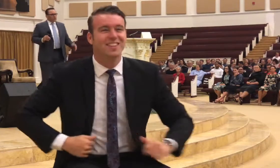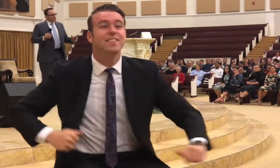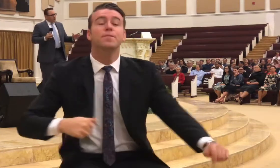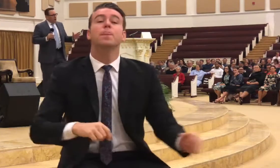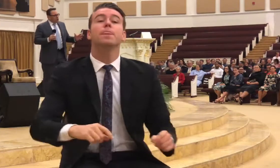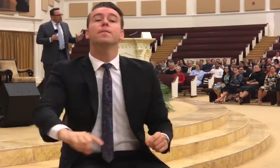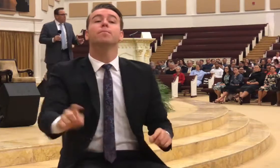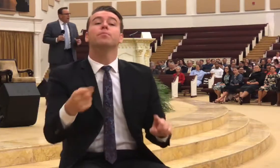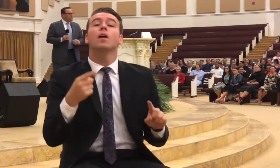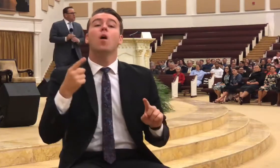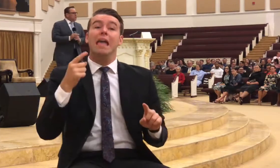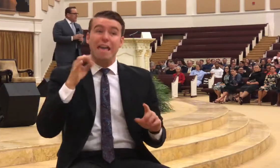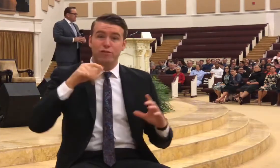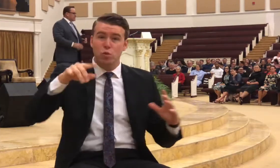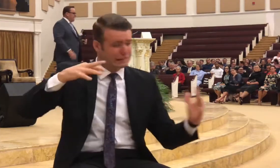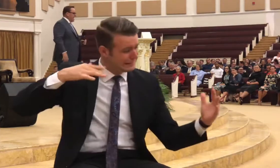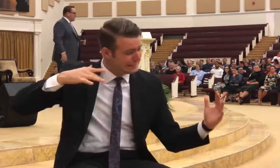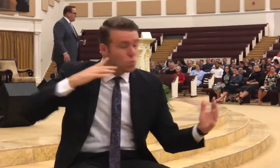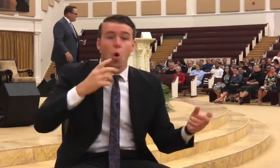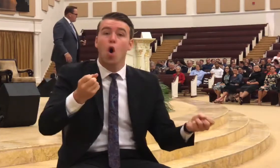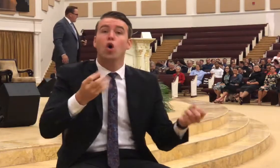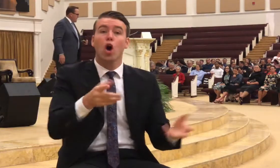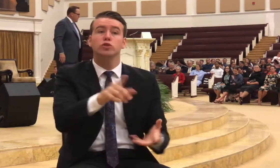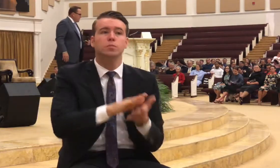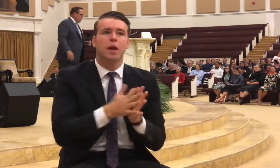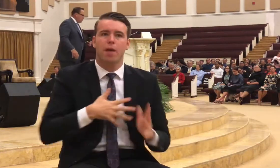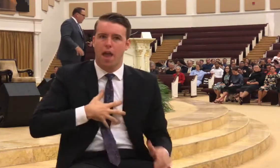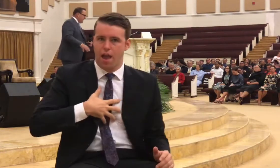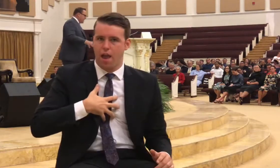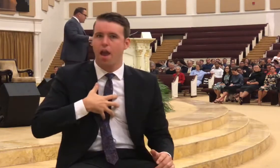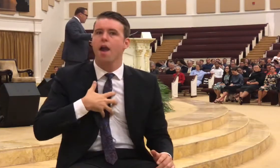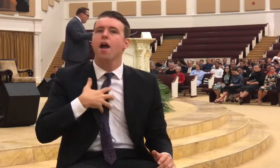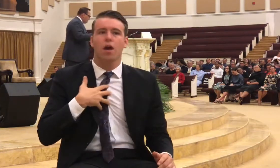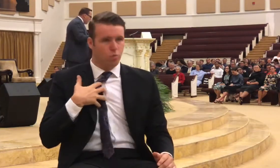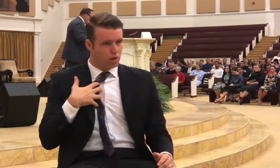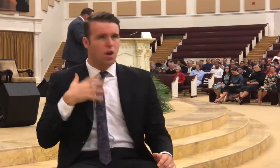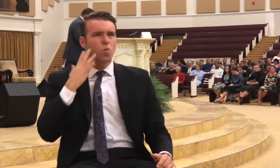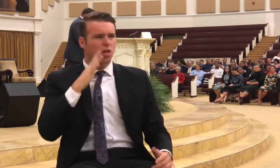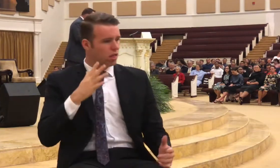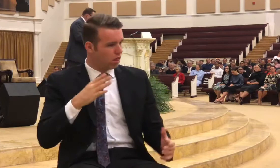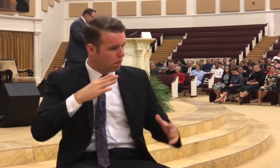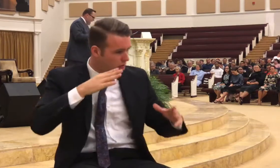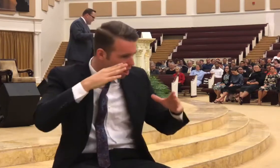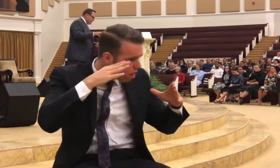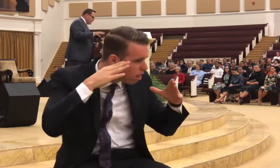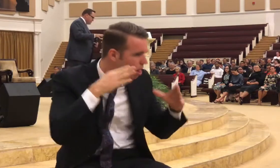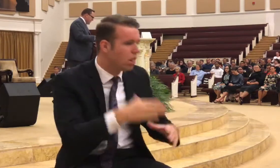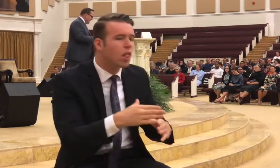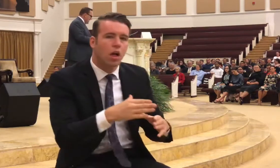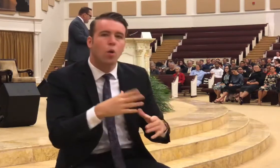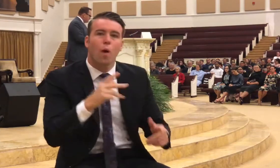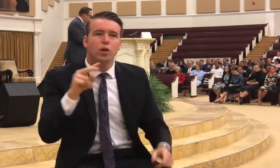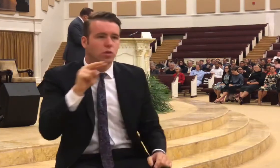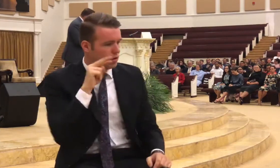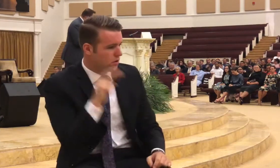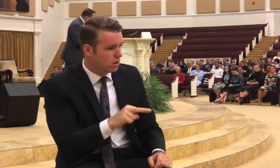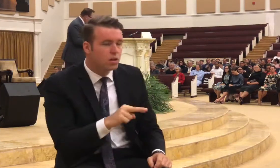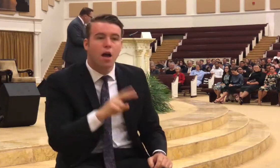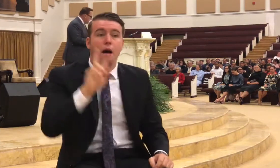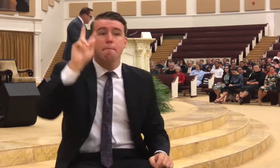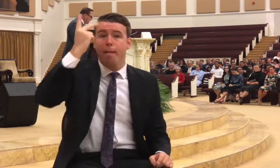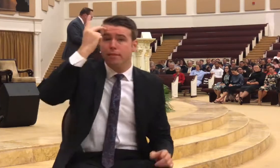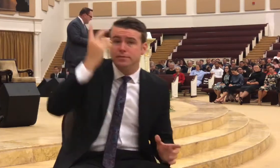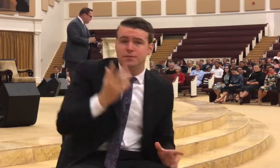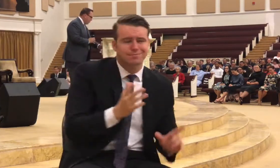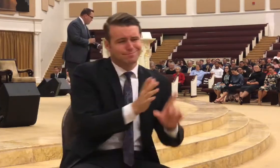It will stir you up. You will get so angry. You will get so focused as you see as